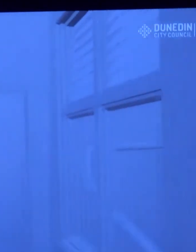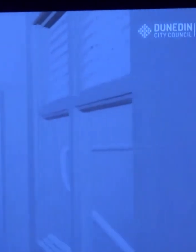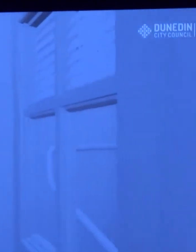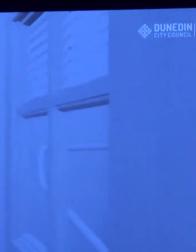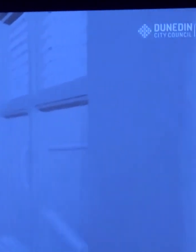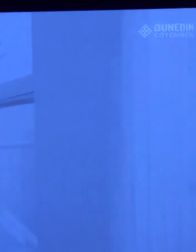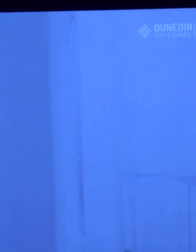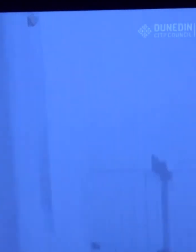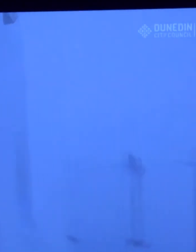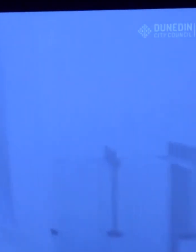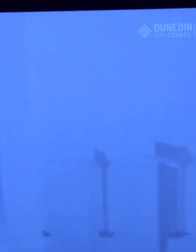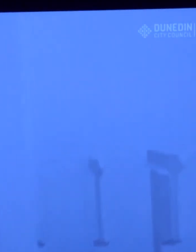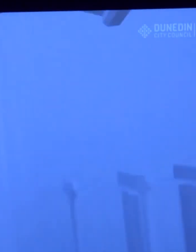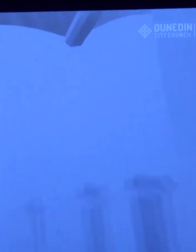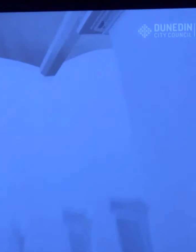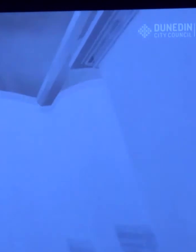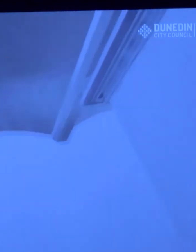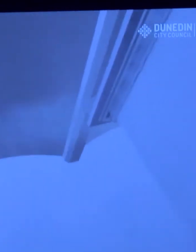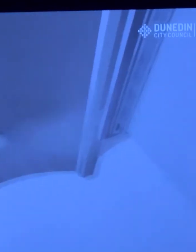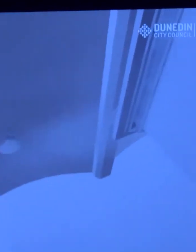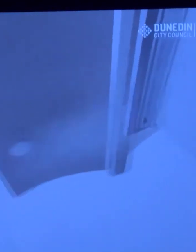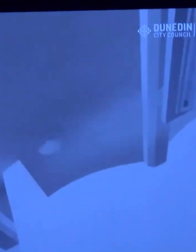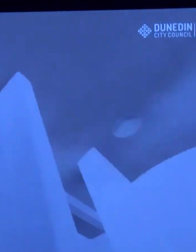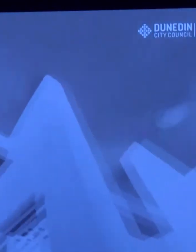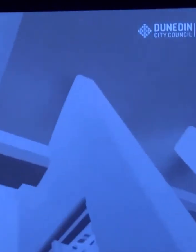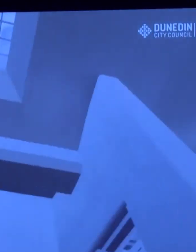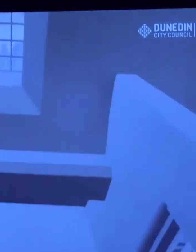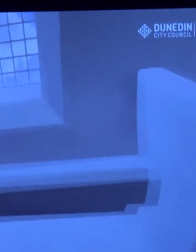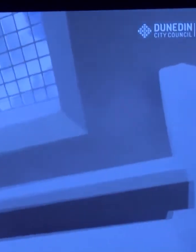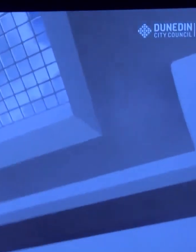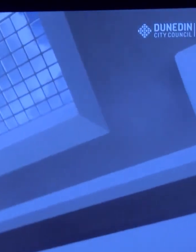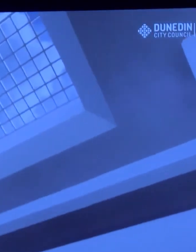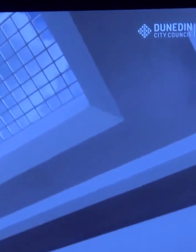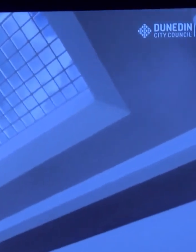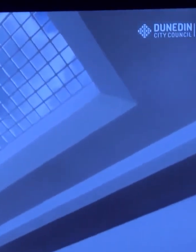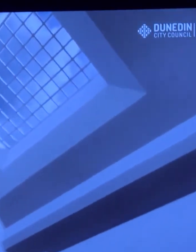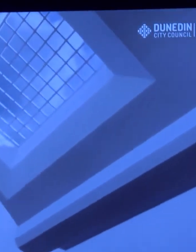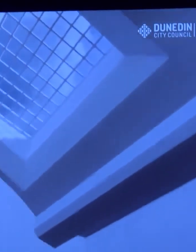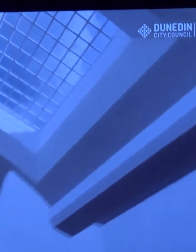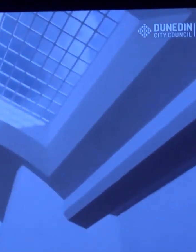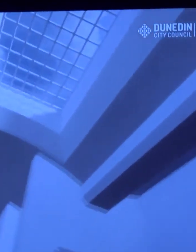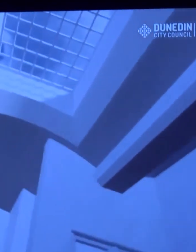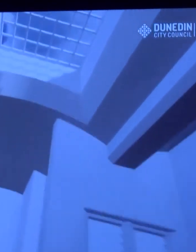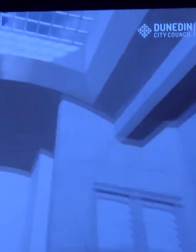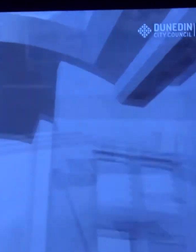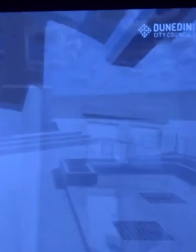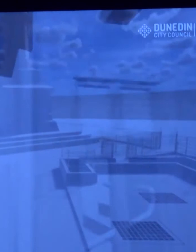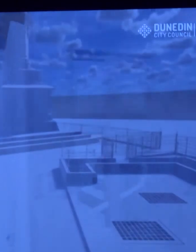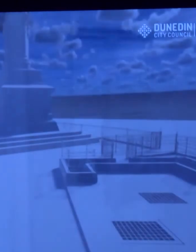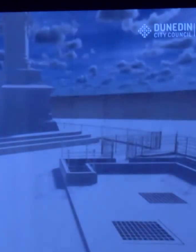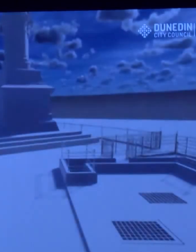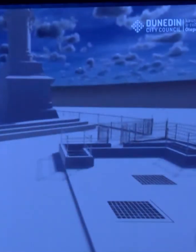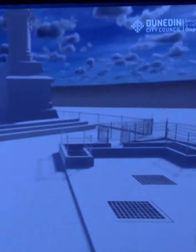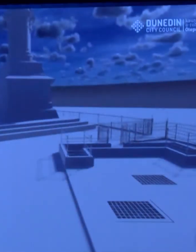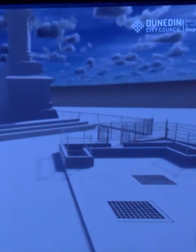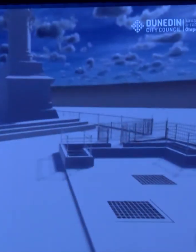the VR kit, though, is very cumbersome, and those who have used it will know that only one person can use it at a time. So